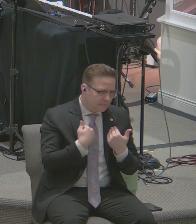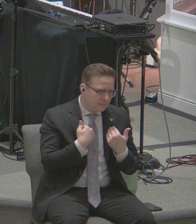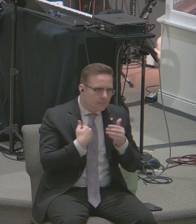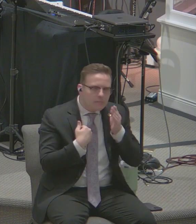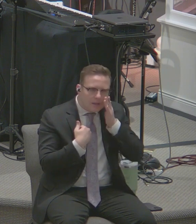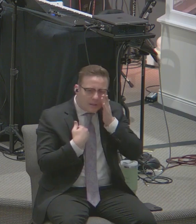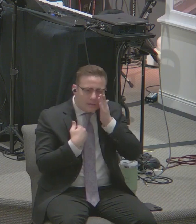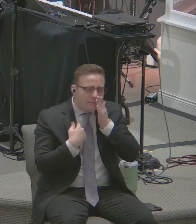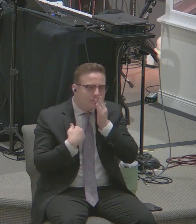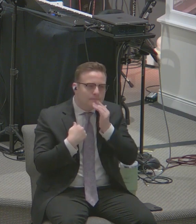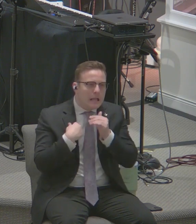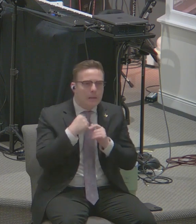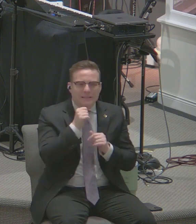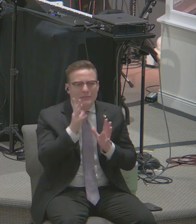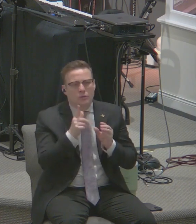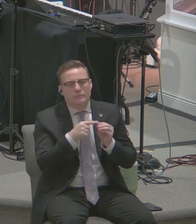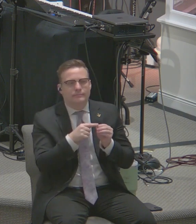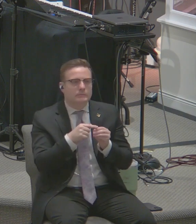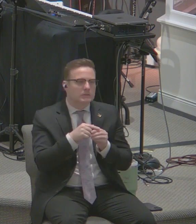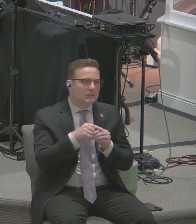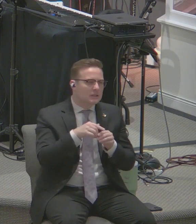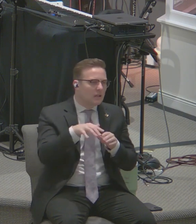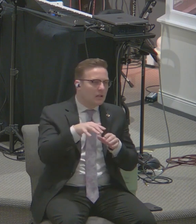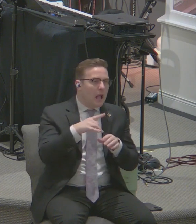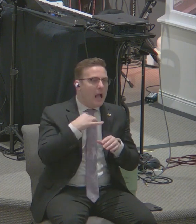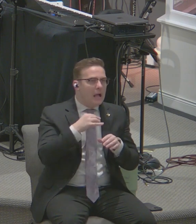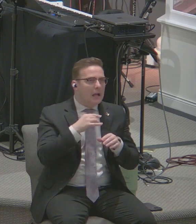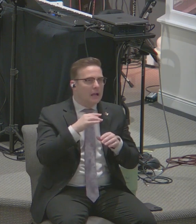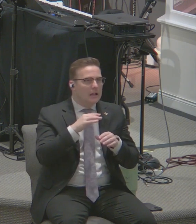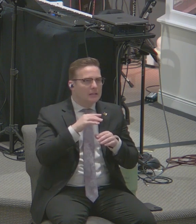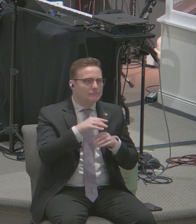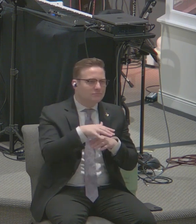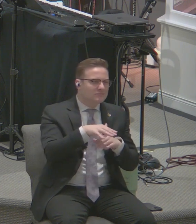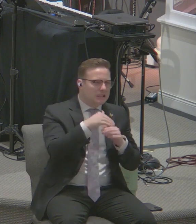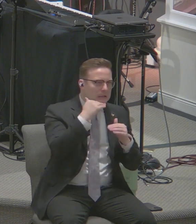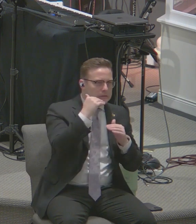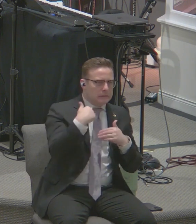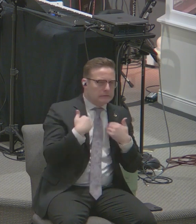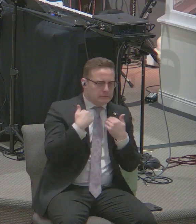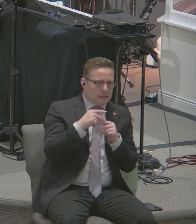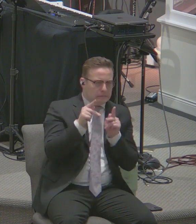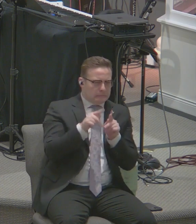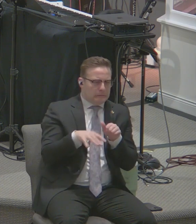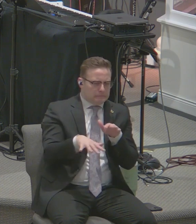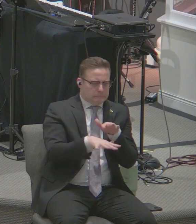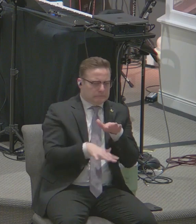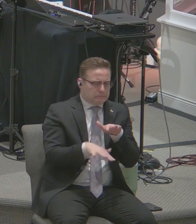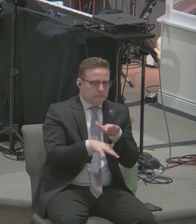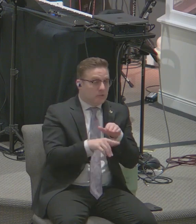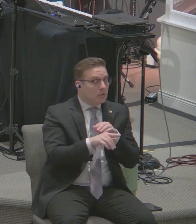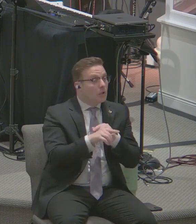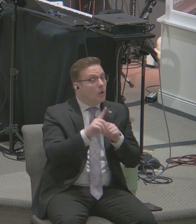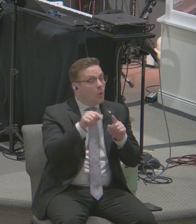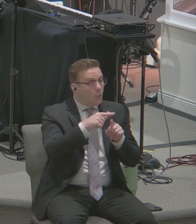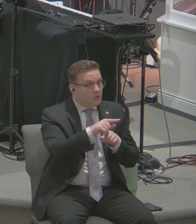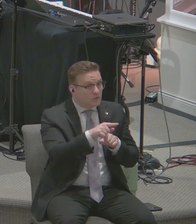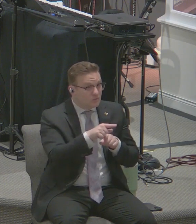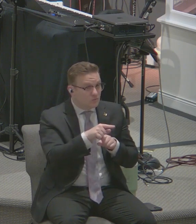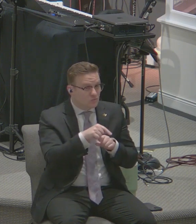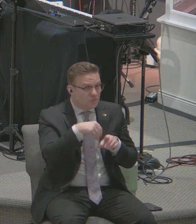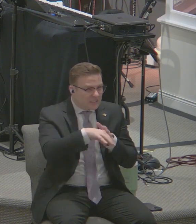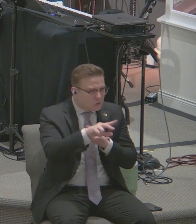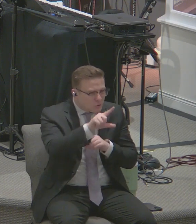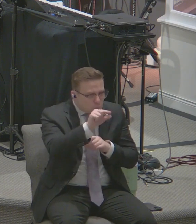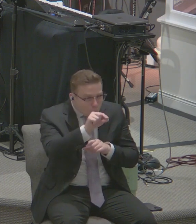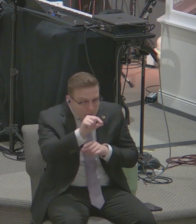And I'm not just talking to teenagers, I'm talking a hyphen. You're in your 20s, you think your brain's not even formed till it's